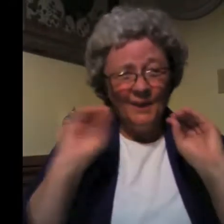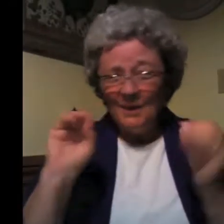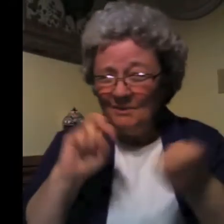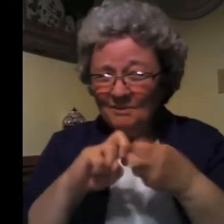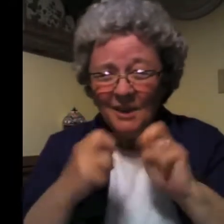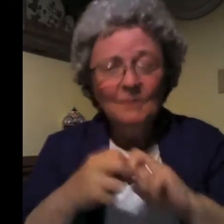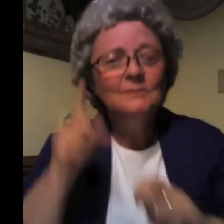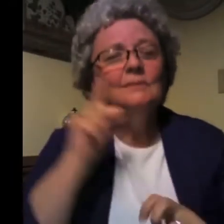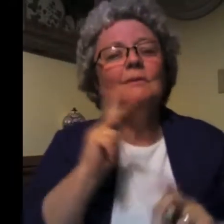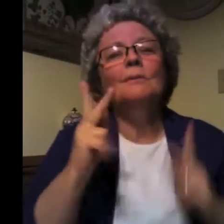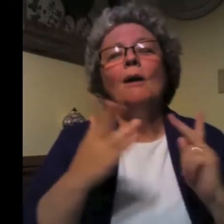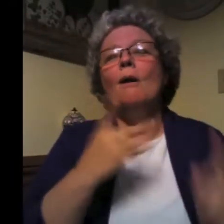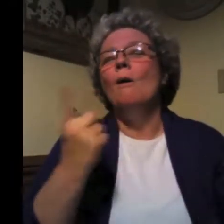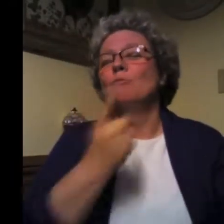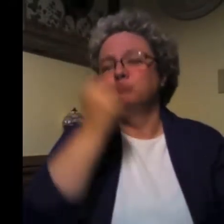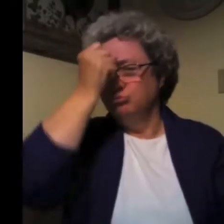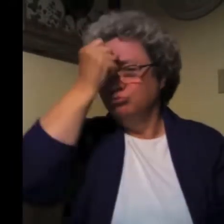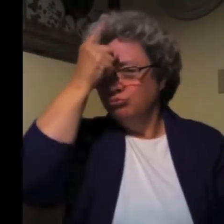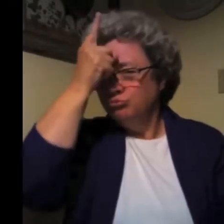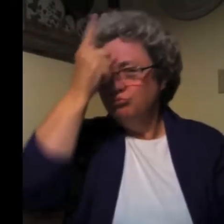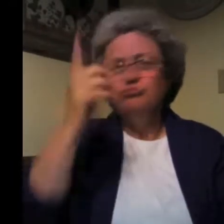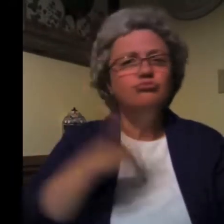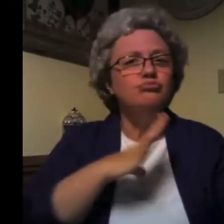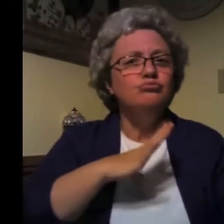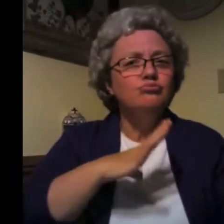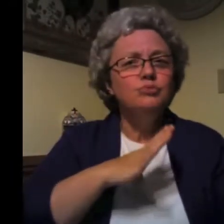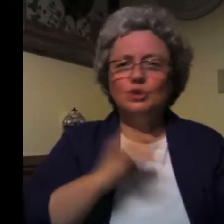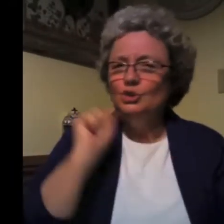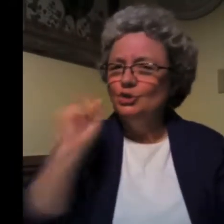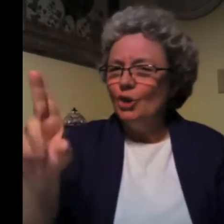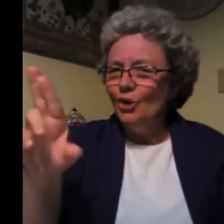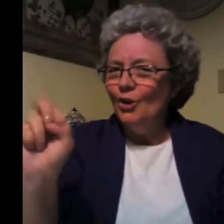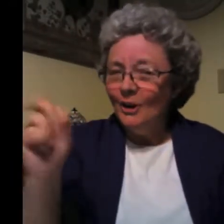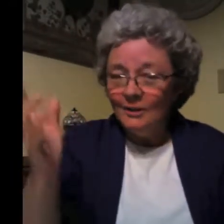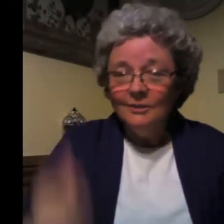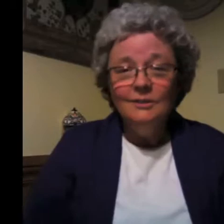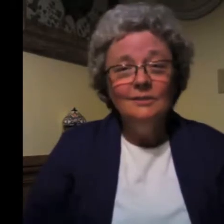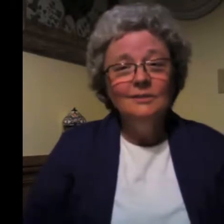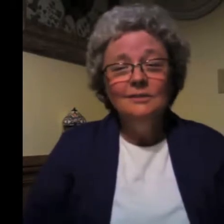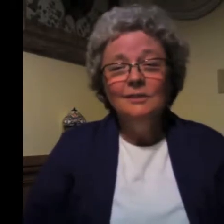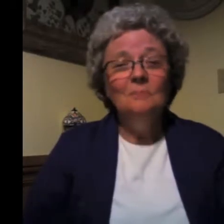with the officer being someone who doesn't know sign language.